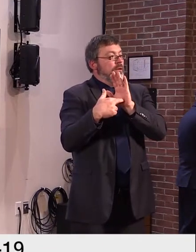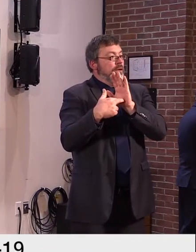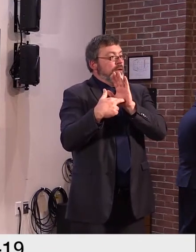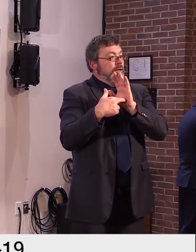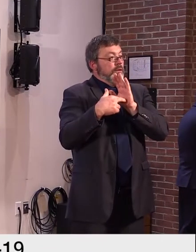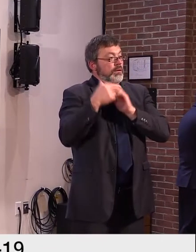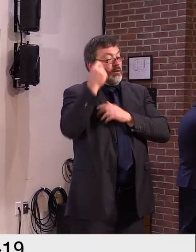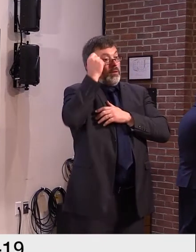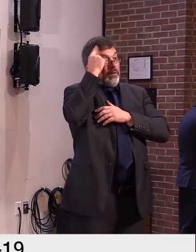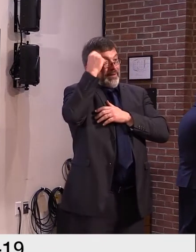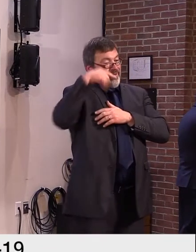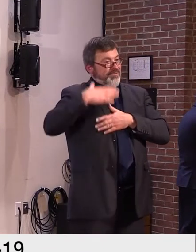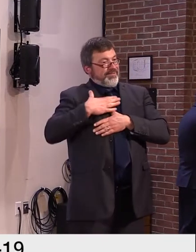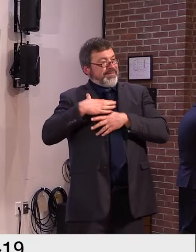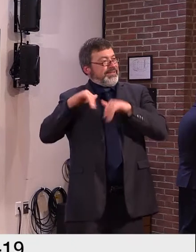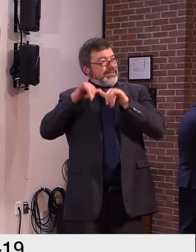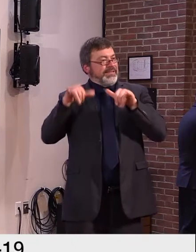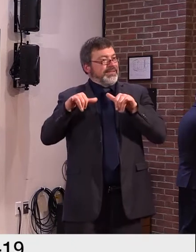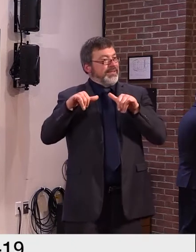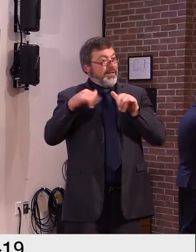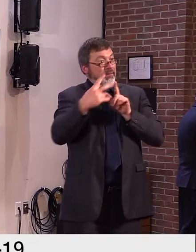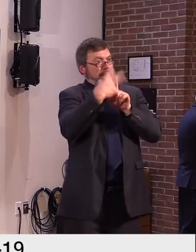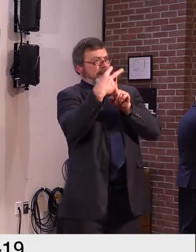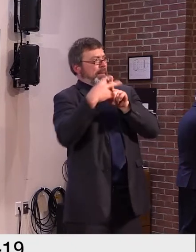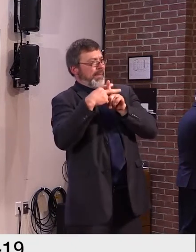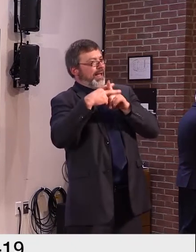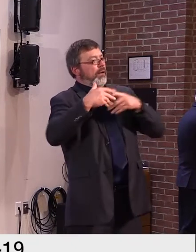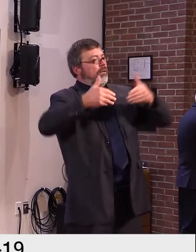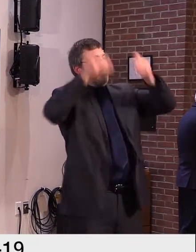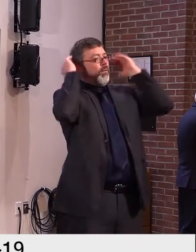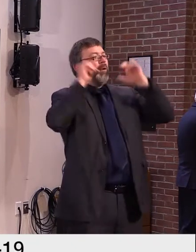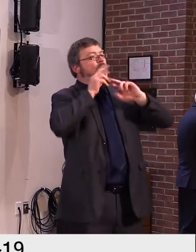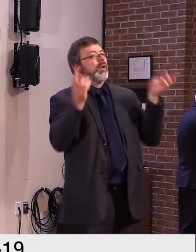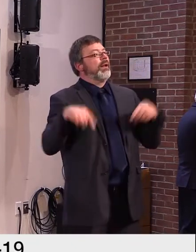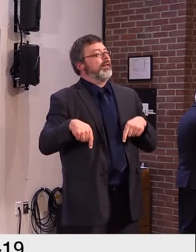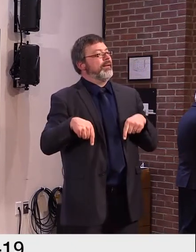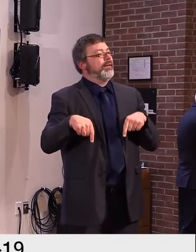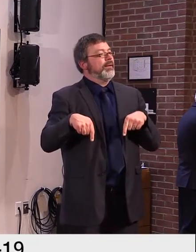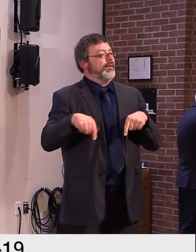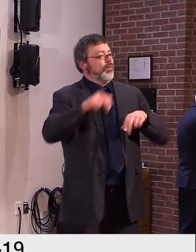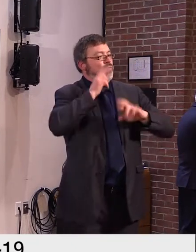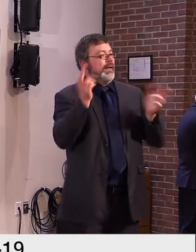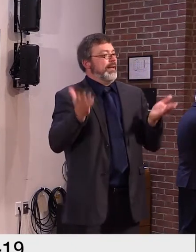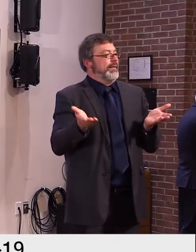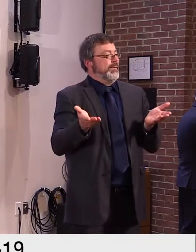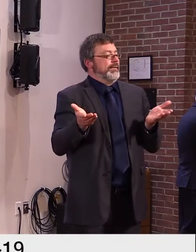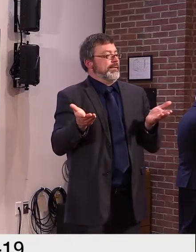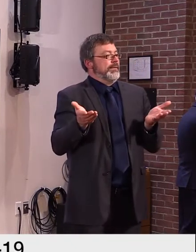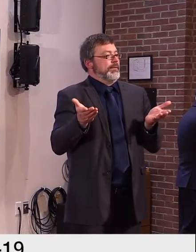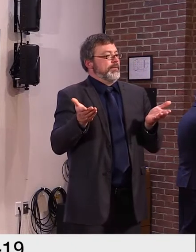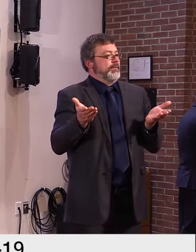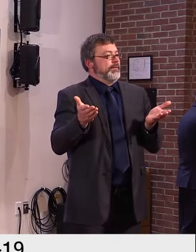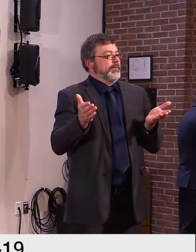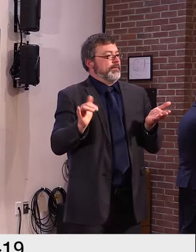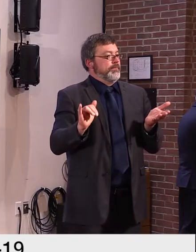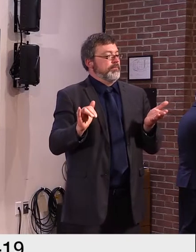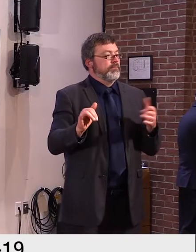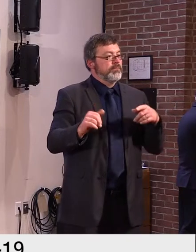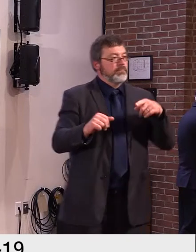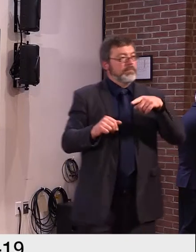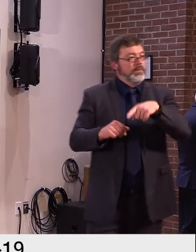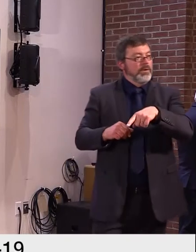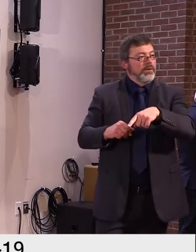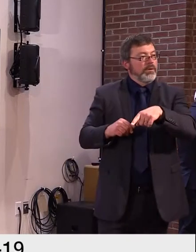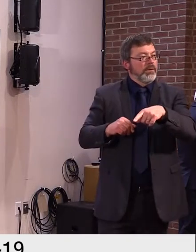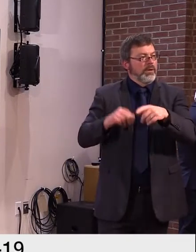point. Or at this point, I should say. So it's possible businesses that have applied will have to reapply.